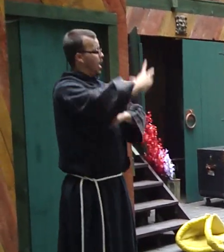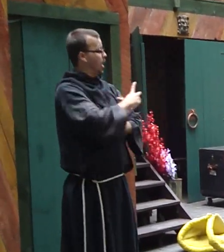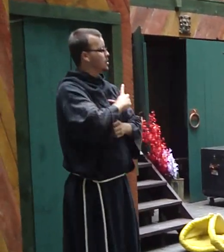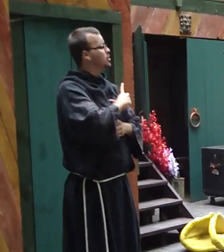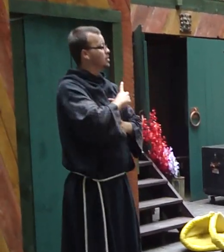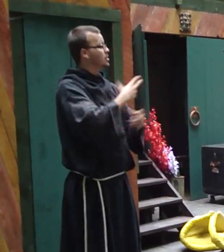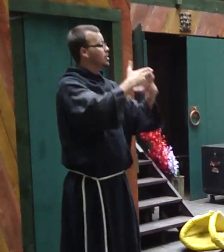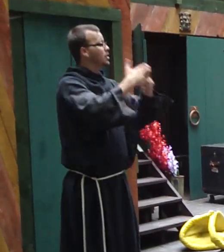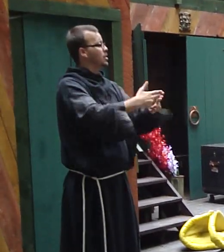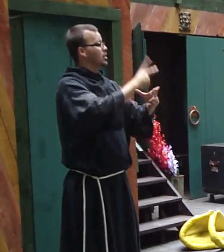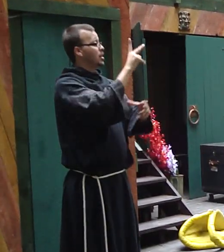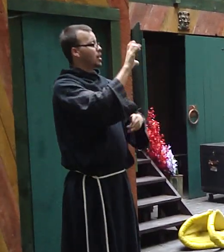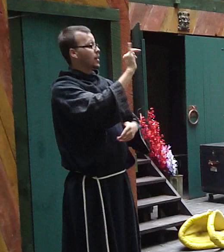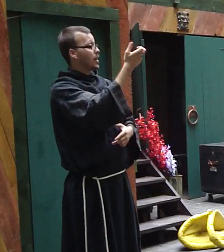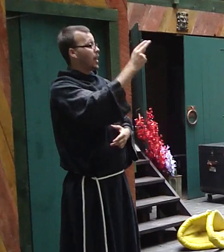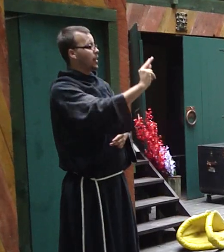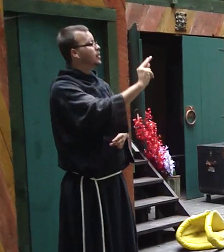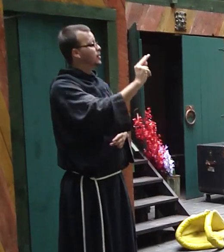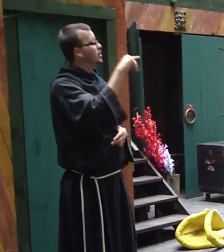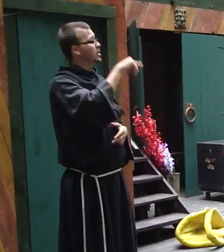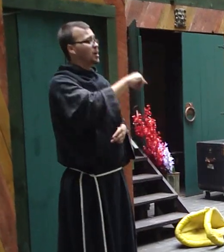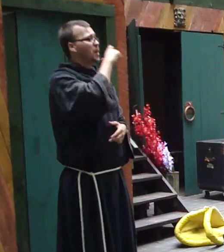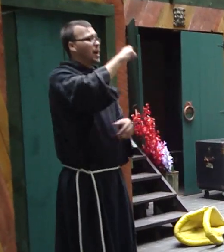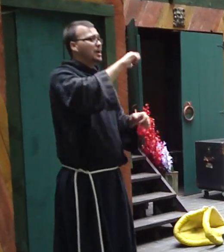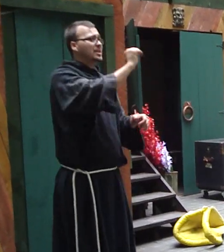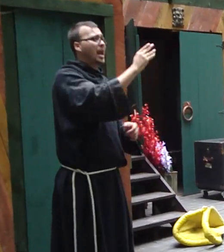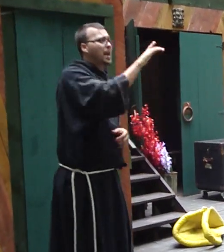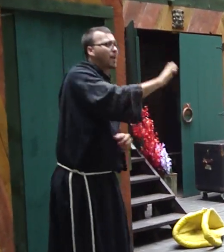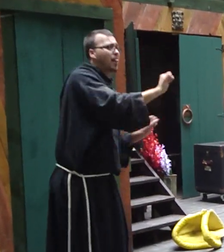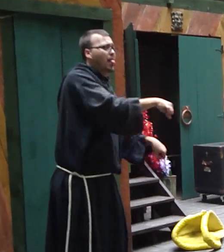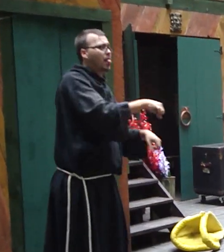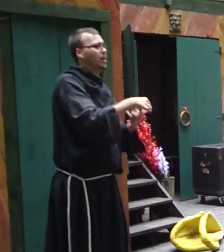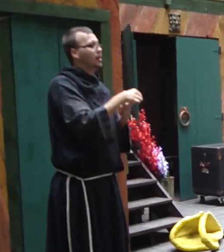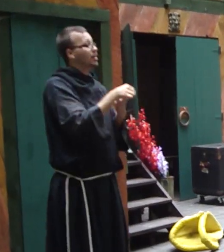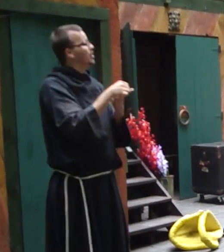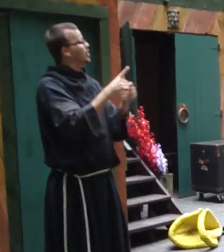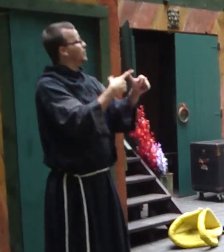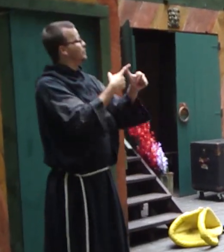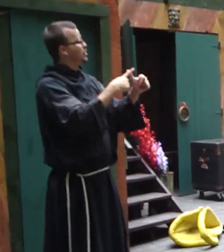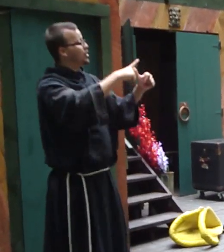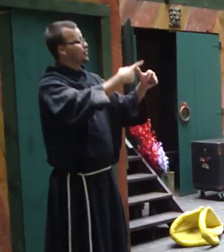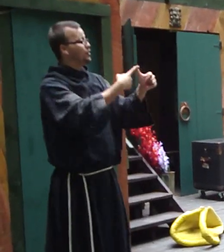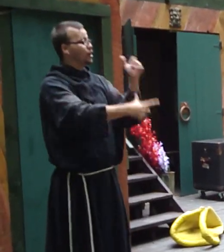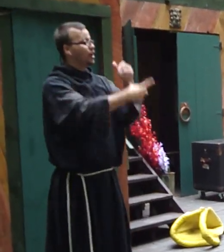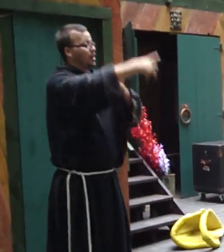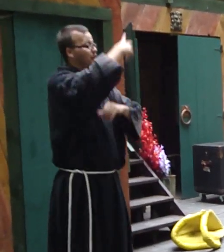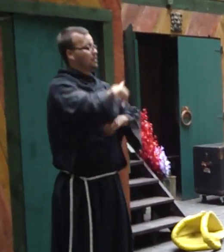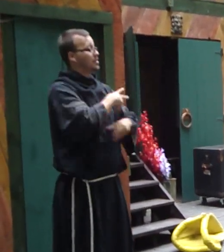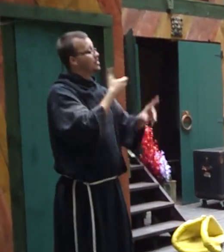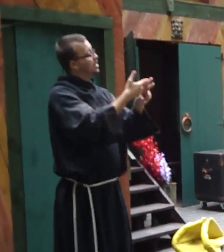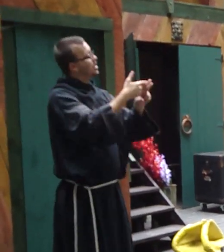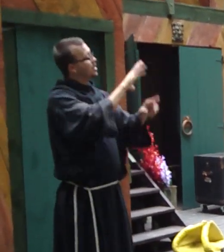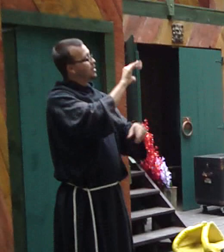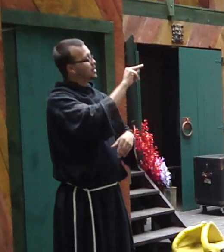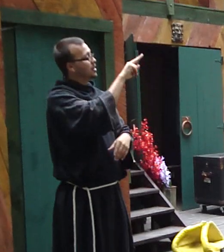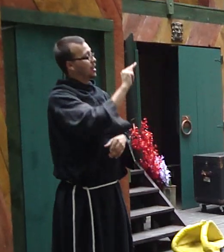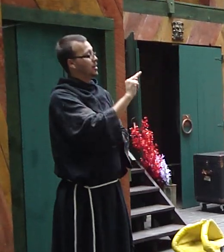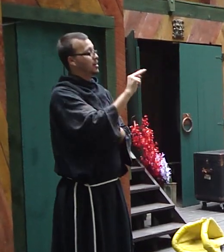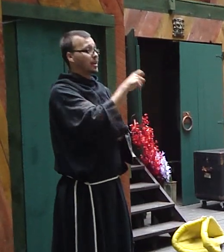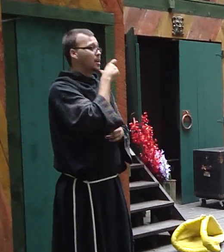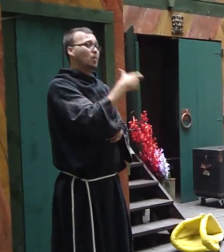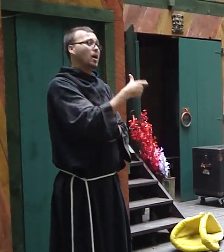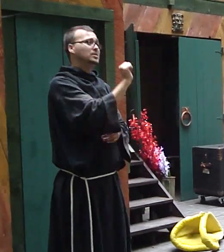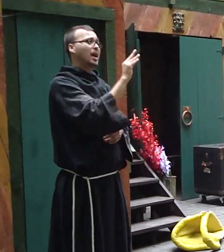constipated man's name was Cain. He wasn't Abel. Yes, the first constipated man's name was Cain.